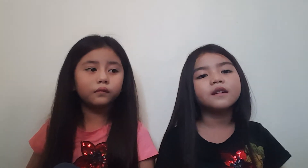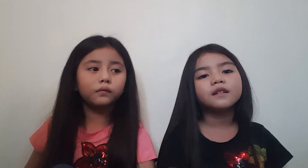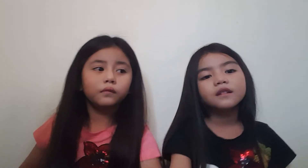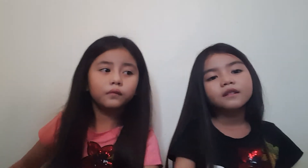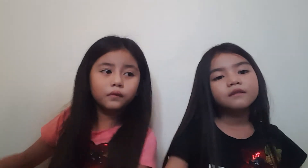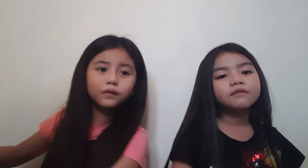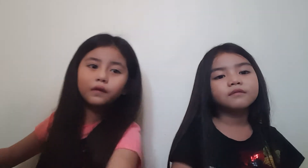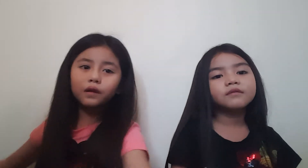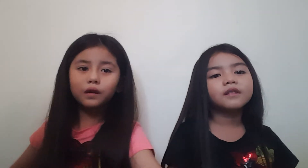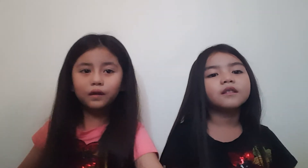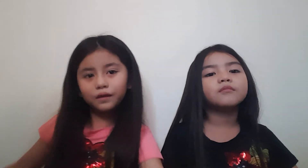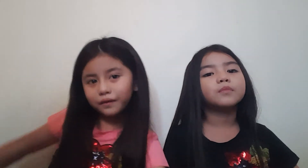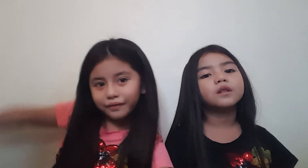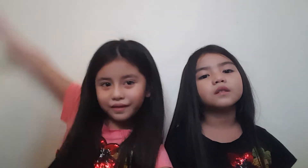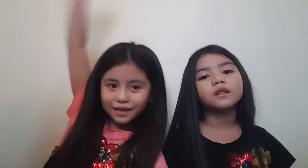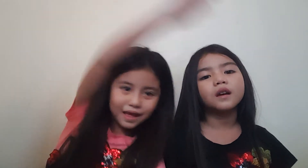Can make me fly